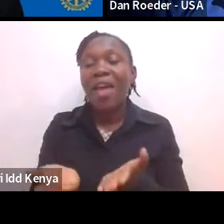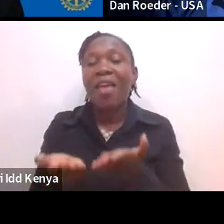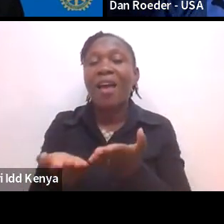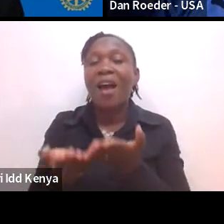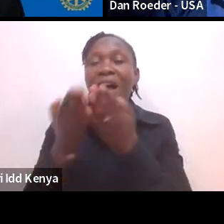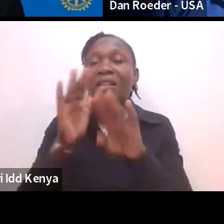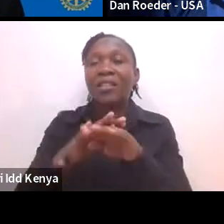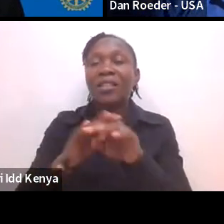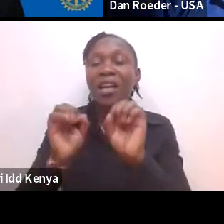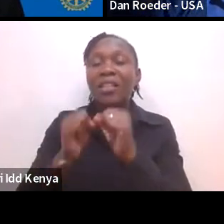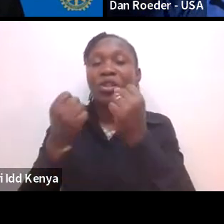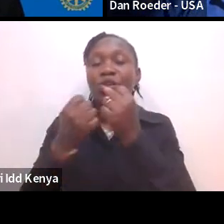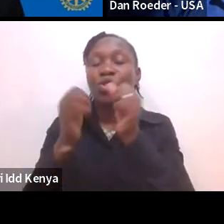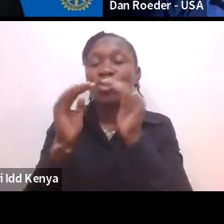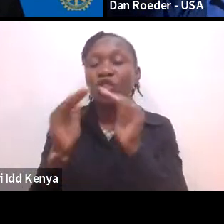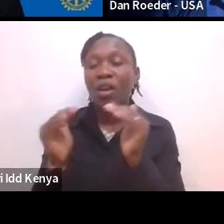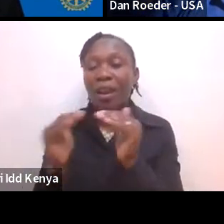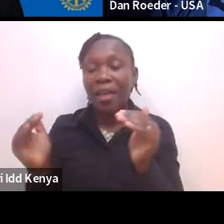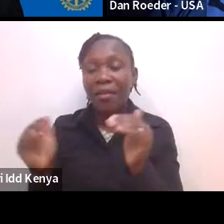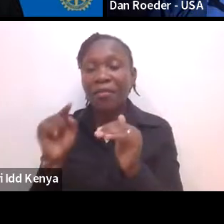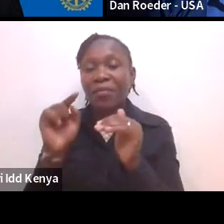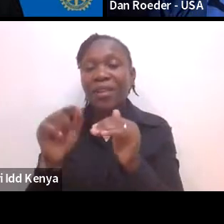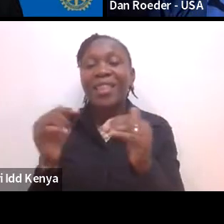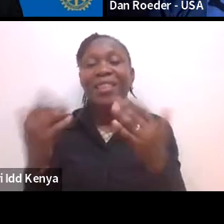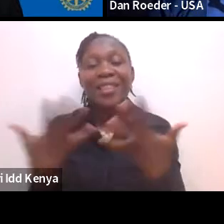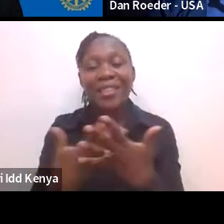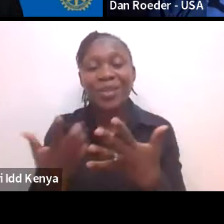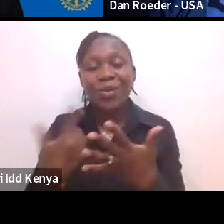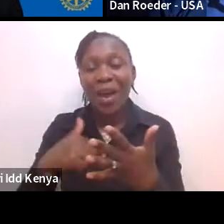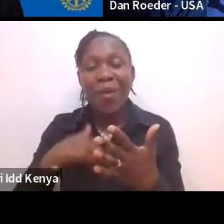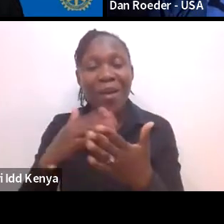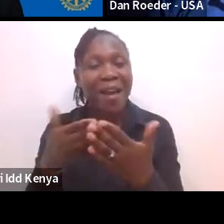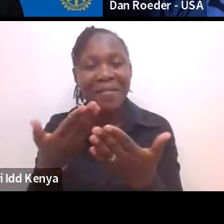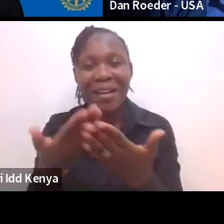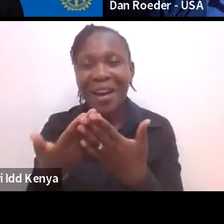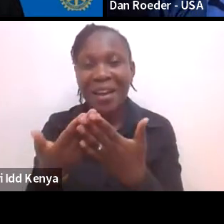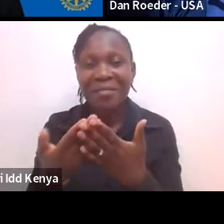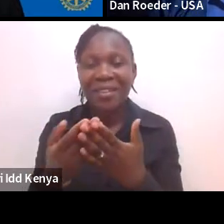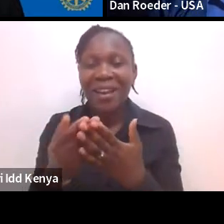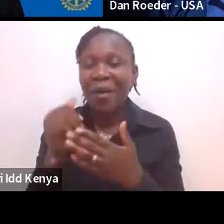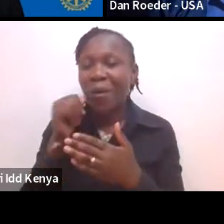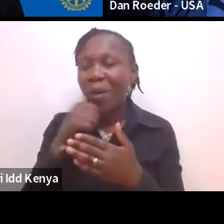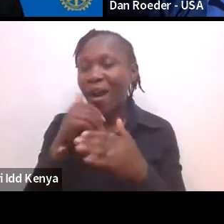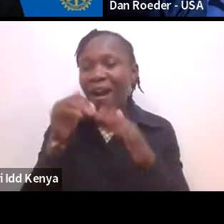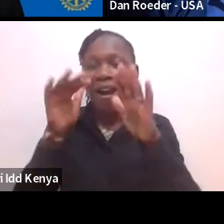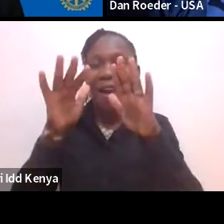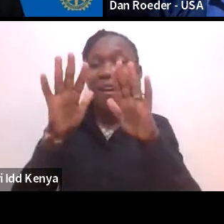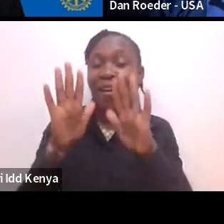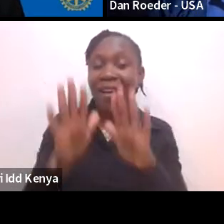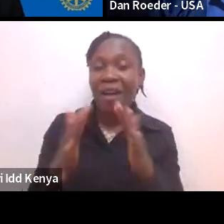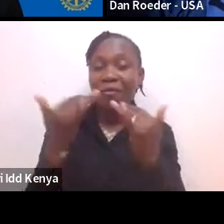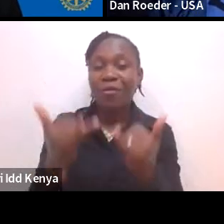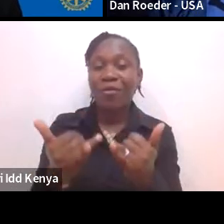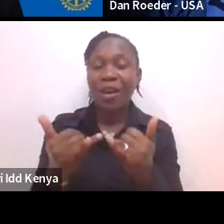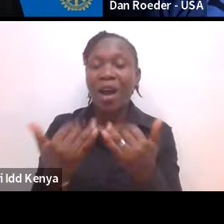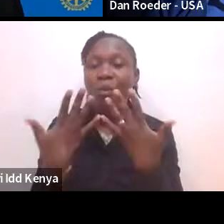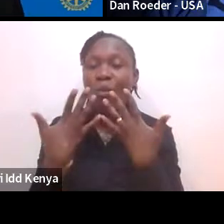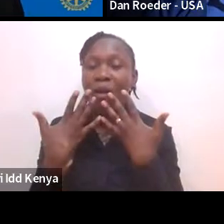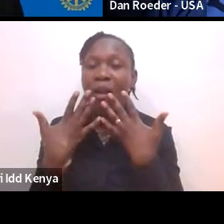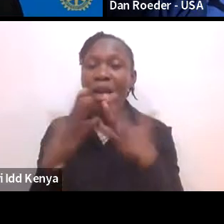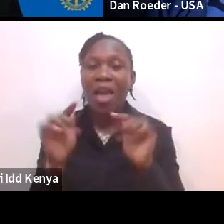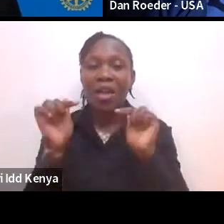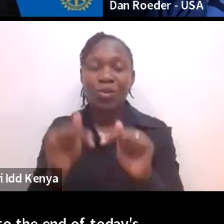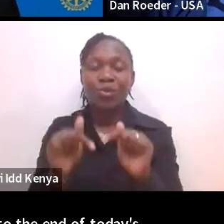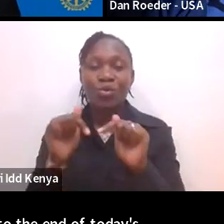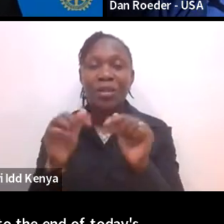this is where we've gone. It's absolutely amazing. This brings us to the end of today's summit. Please remember